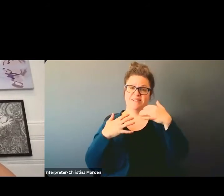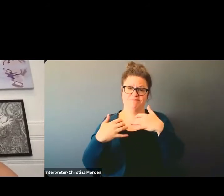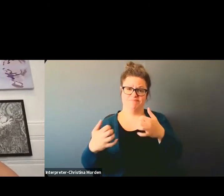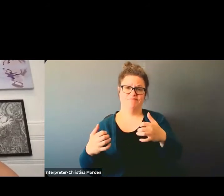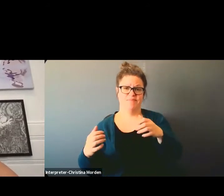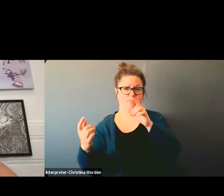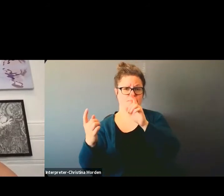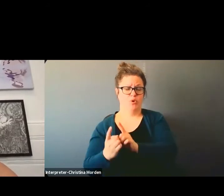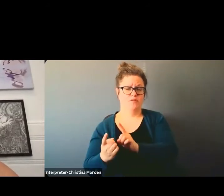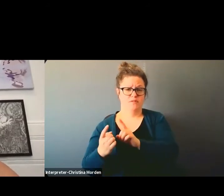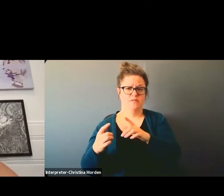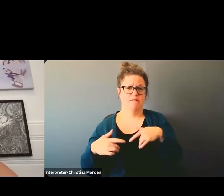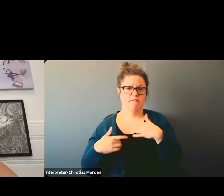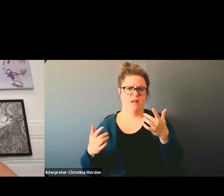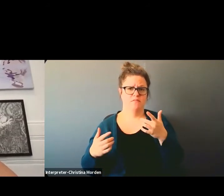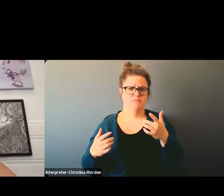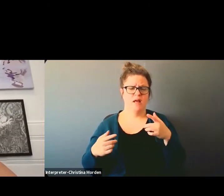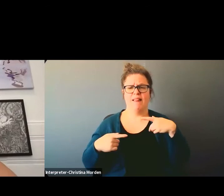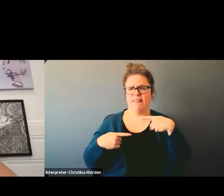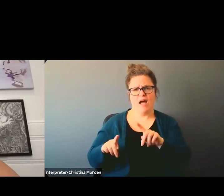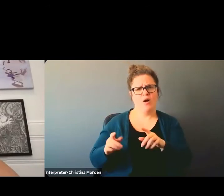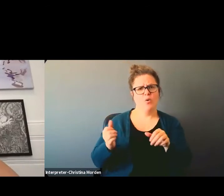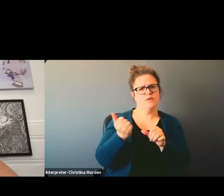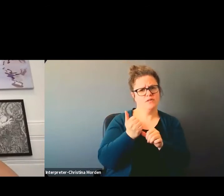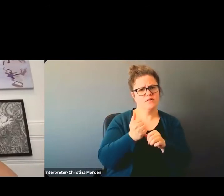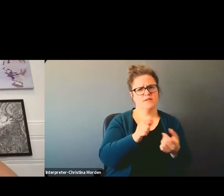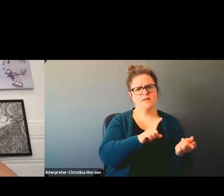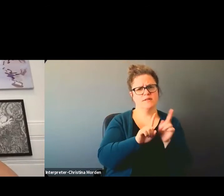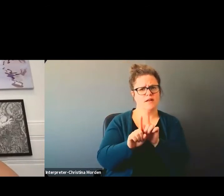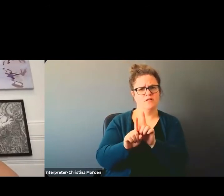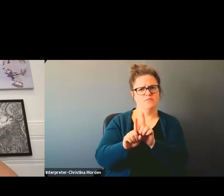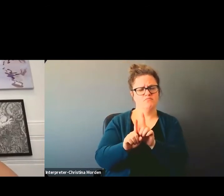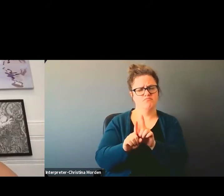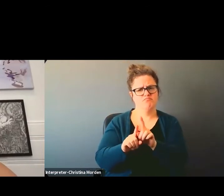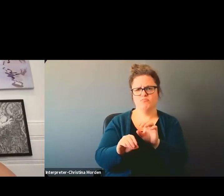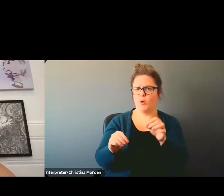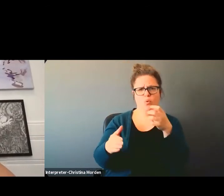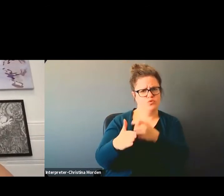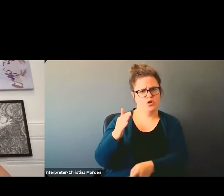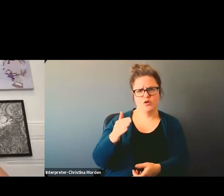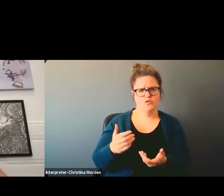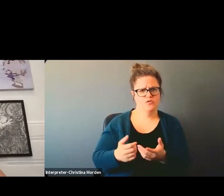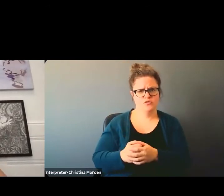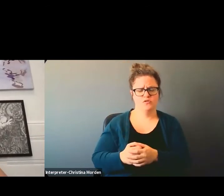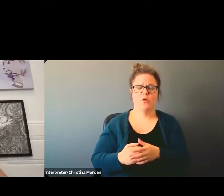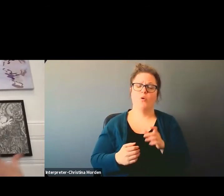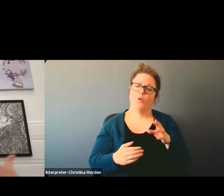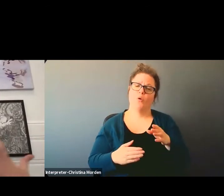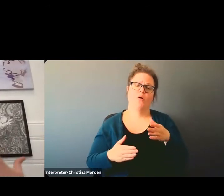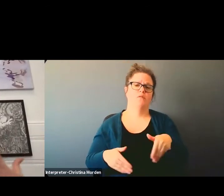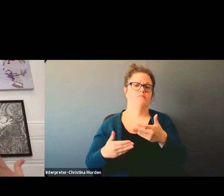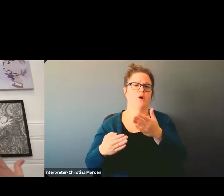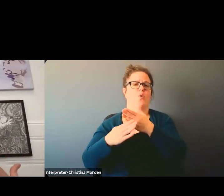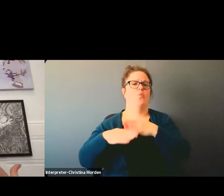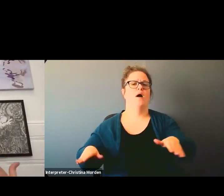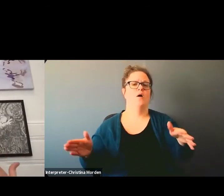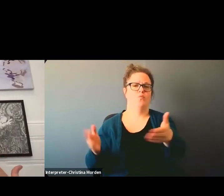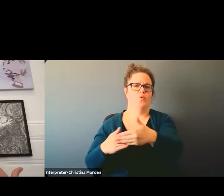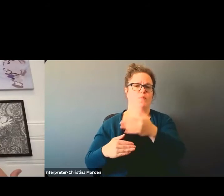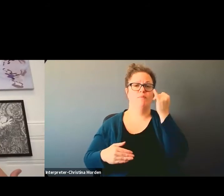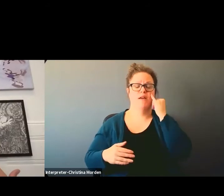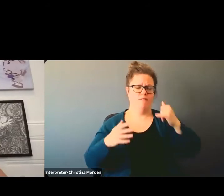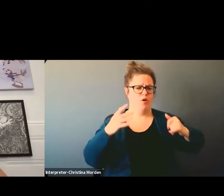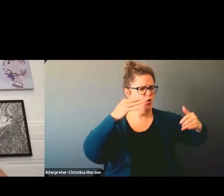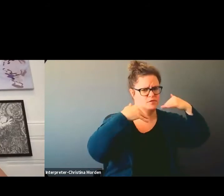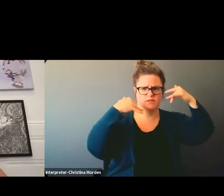allow attendants to attend free of charge. Consider having a quiet space for those that need a break if they're overstimulated and just